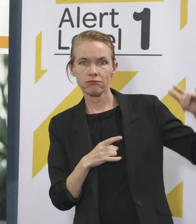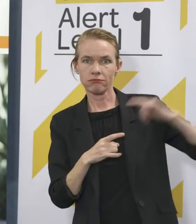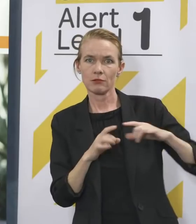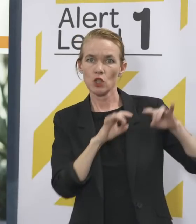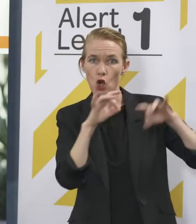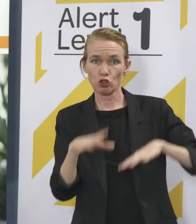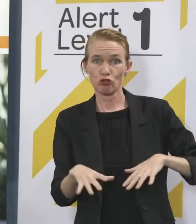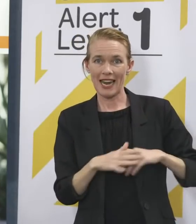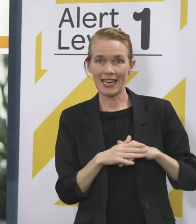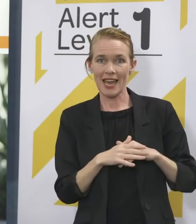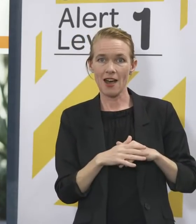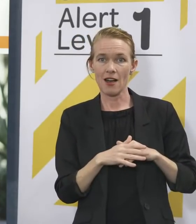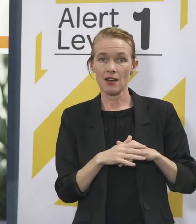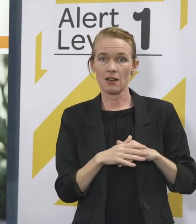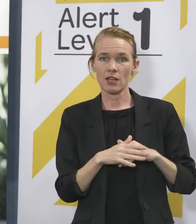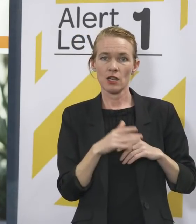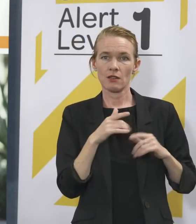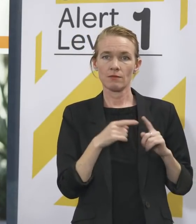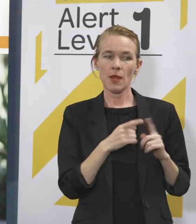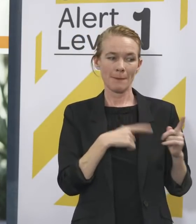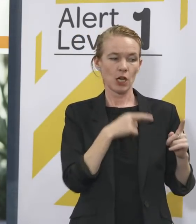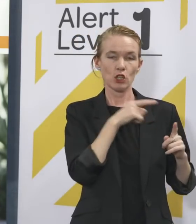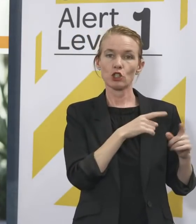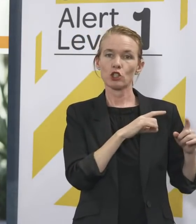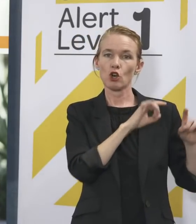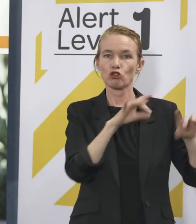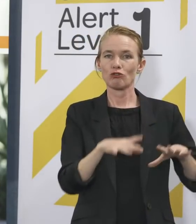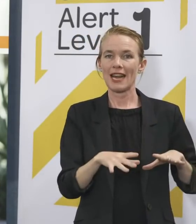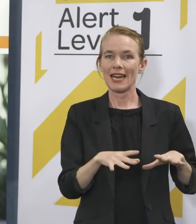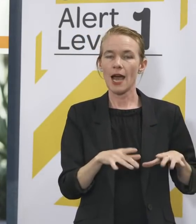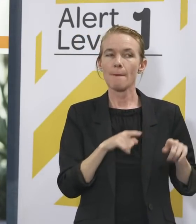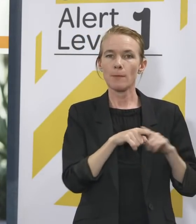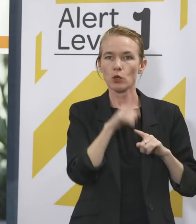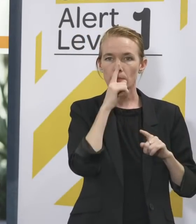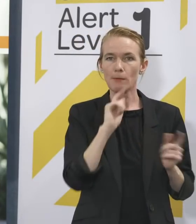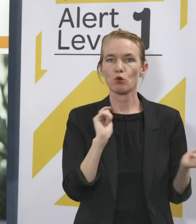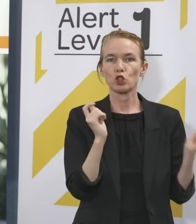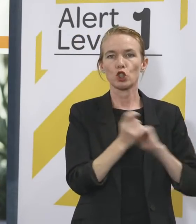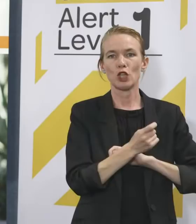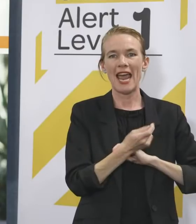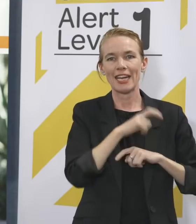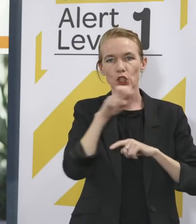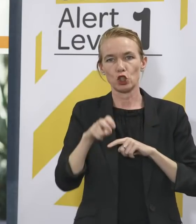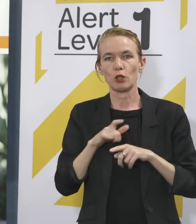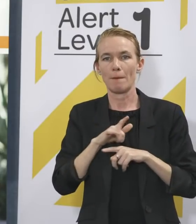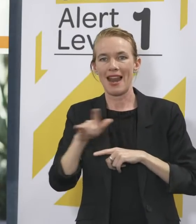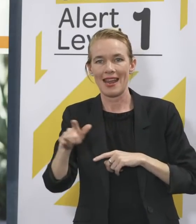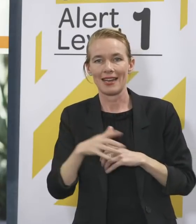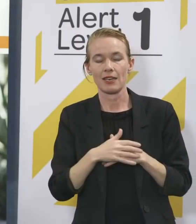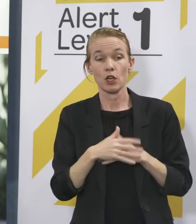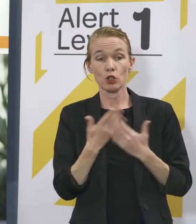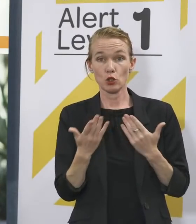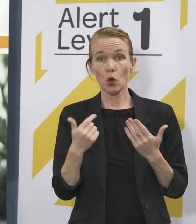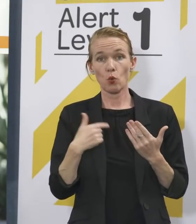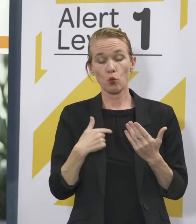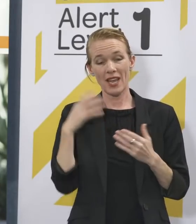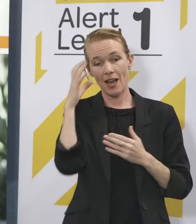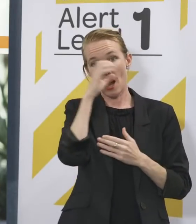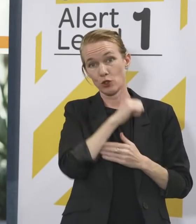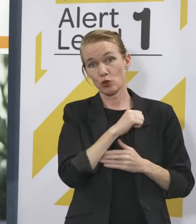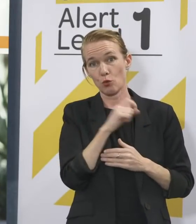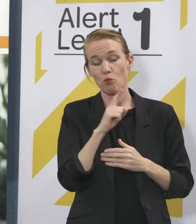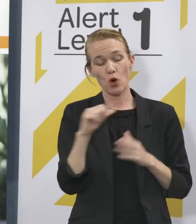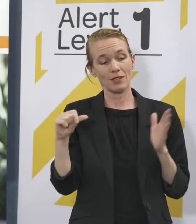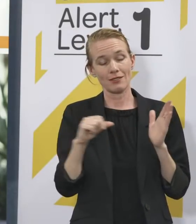from Australia. So we treat them all the same. So everybody is treated as if they could be at risk of having COVID-19 hence they all go into